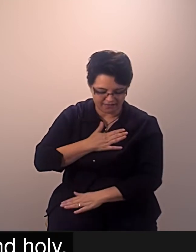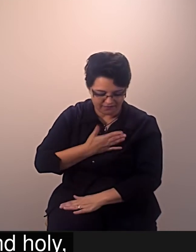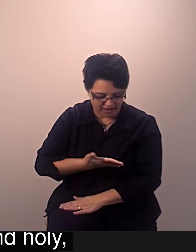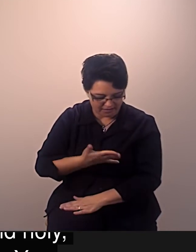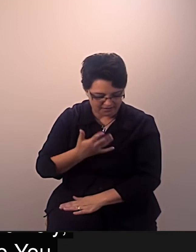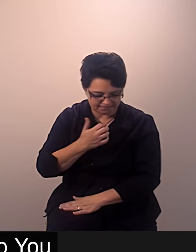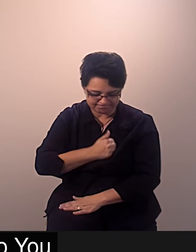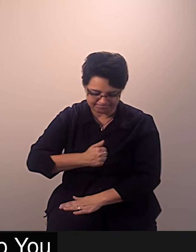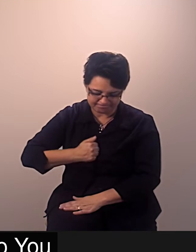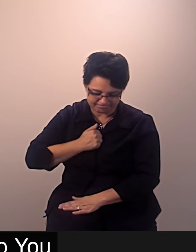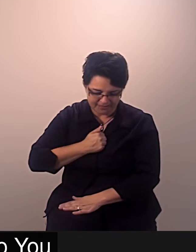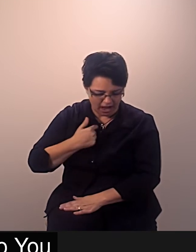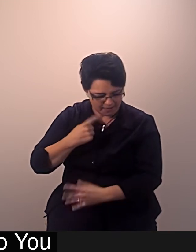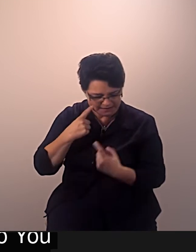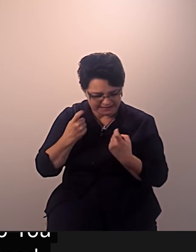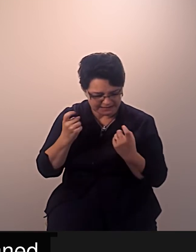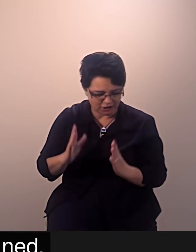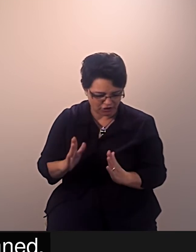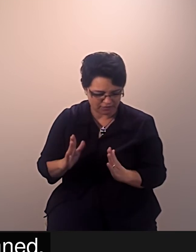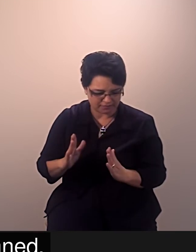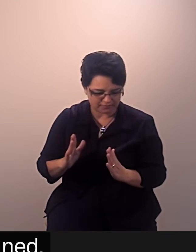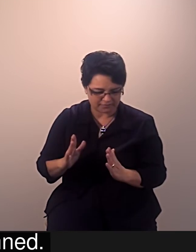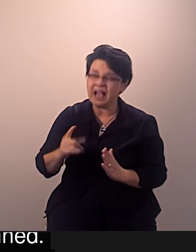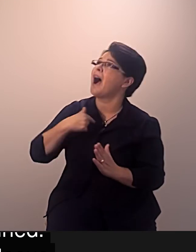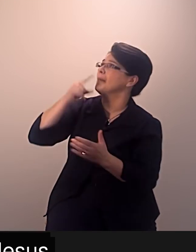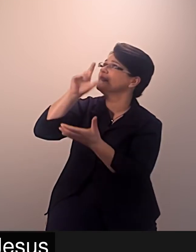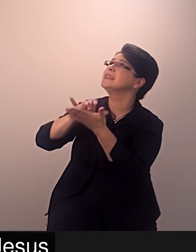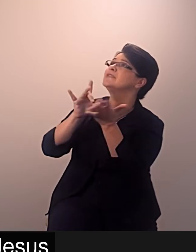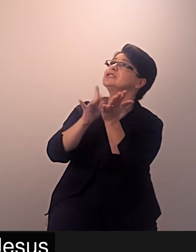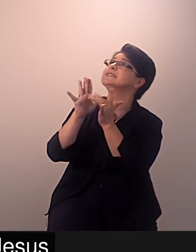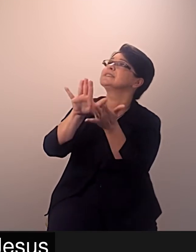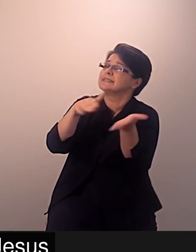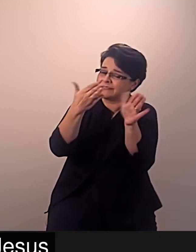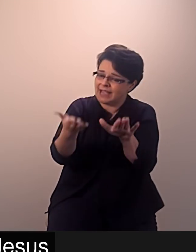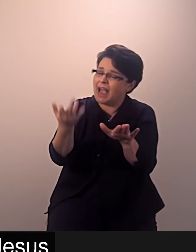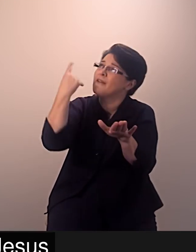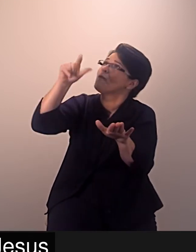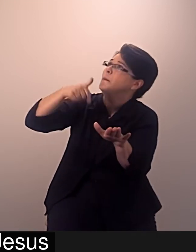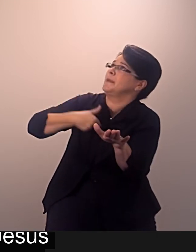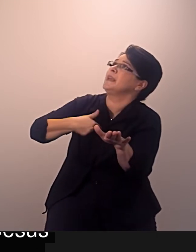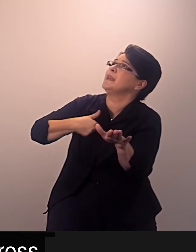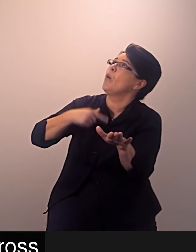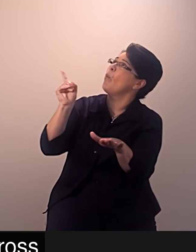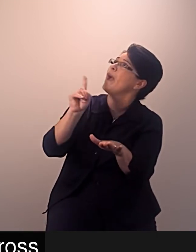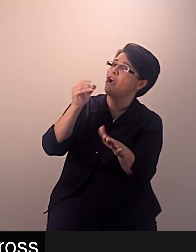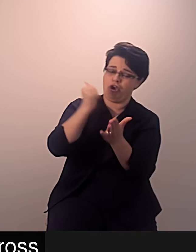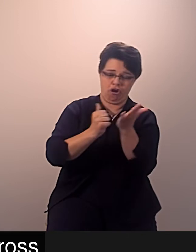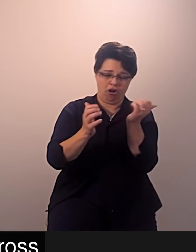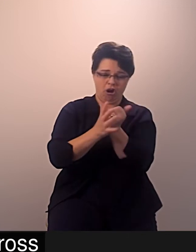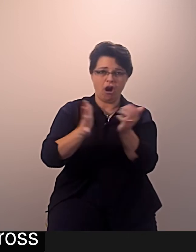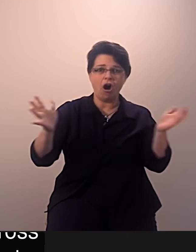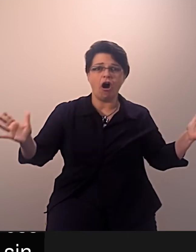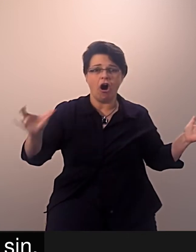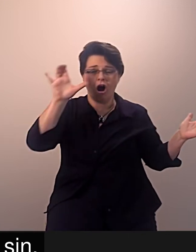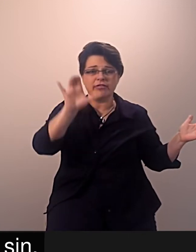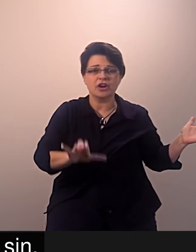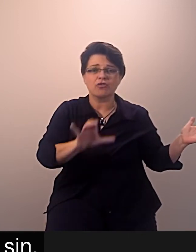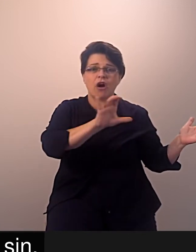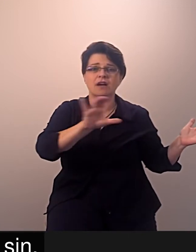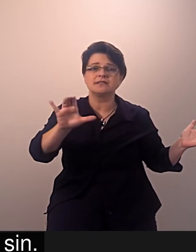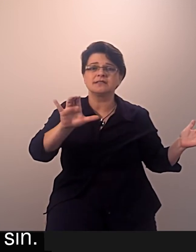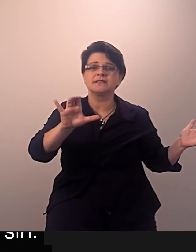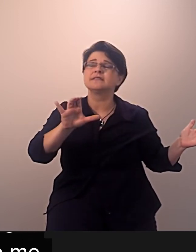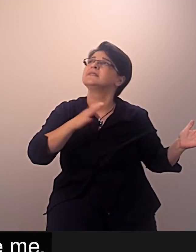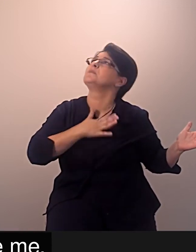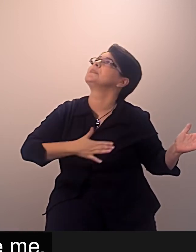sinned. I believe that Jesus died on the cross to pay for my sin. Please forgive me, clean